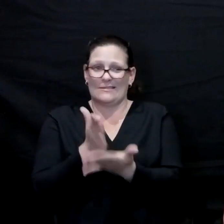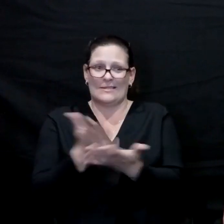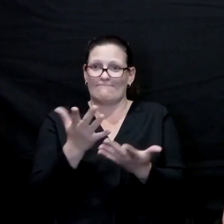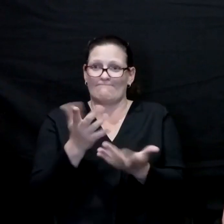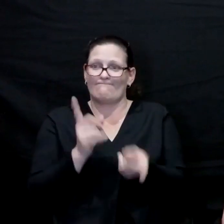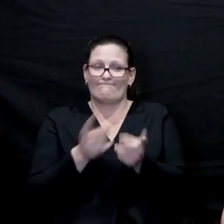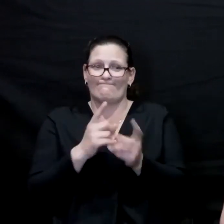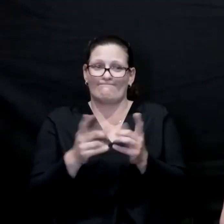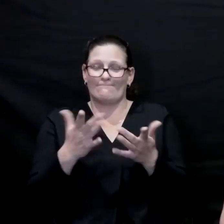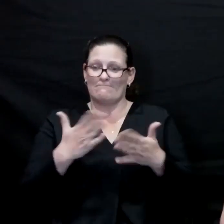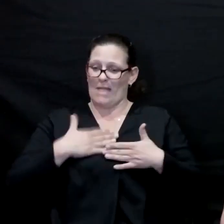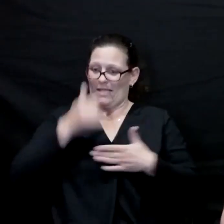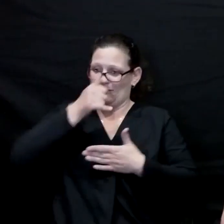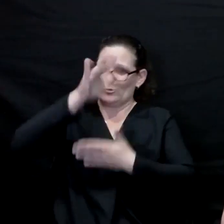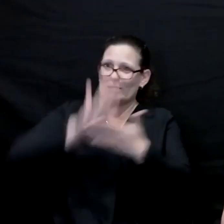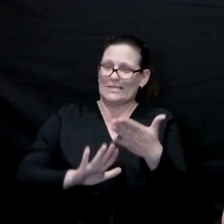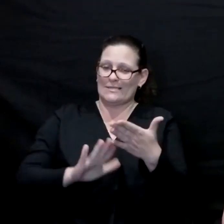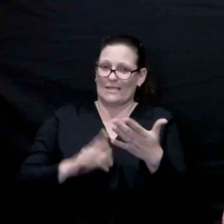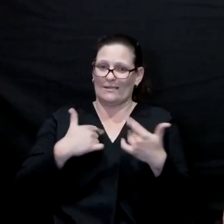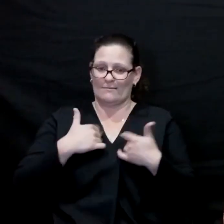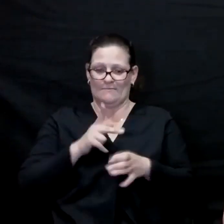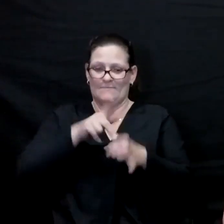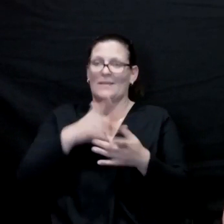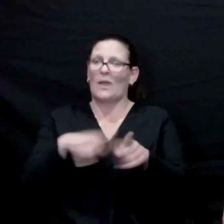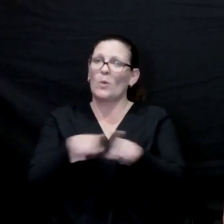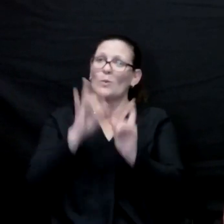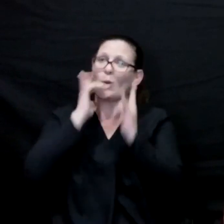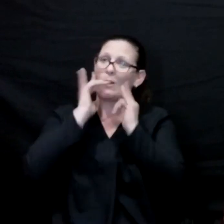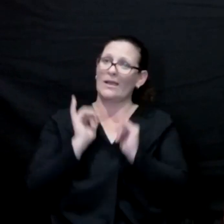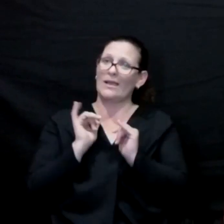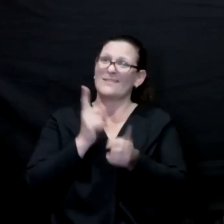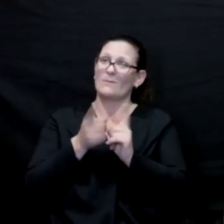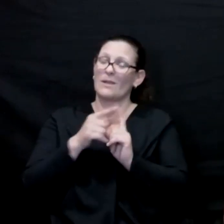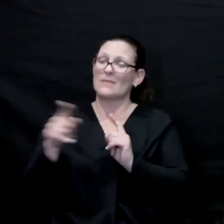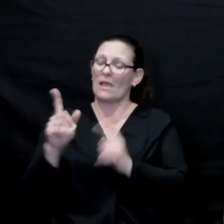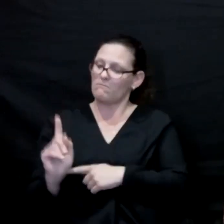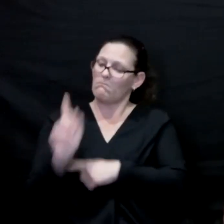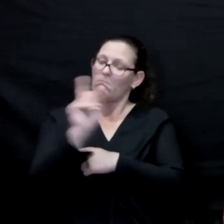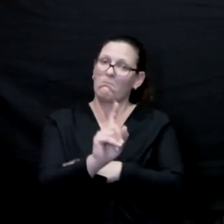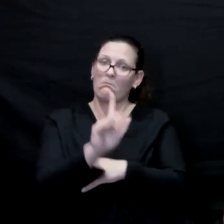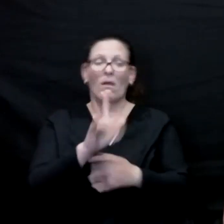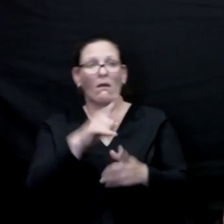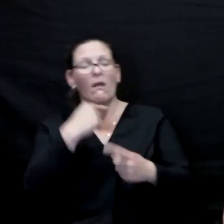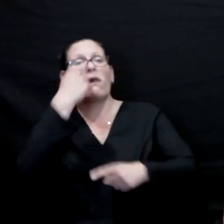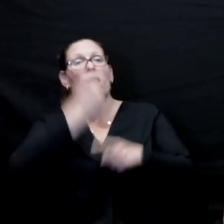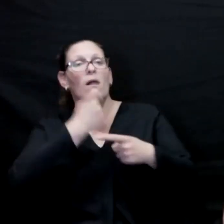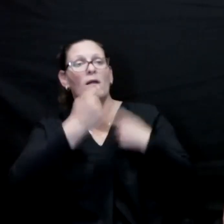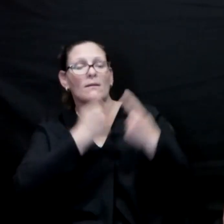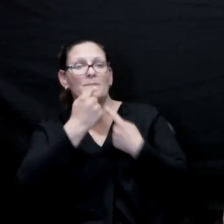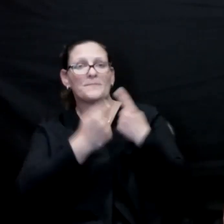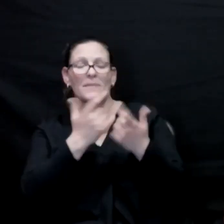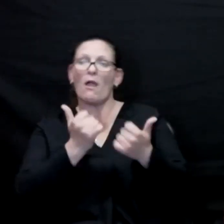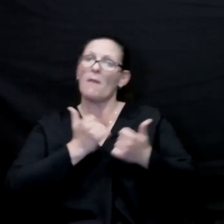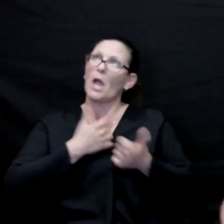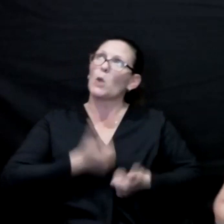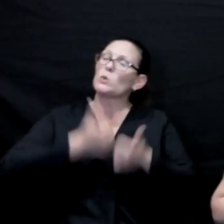don't always get their story across. You know, people might go in and say, "Oh yeah, you know, on a good day, I have a really good day," but they